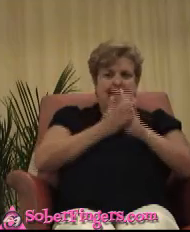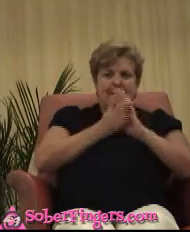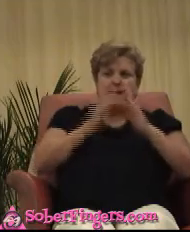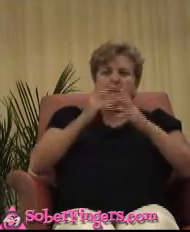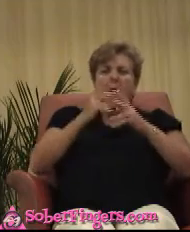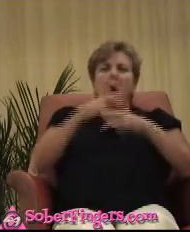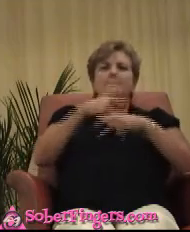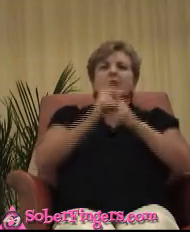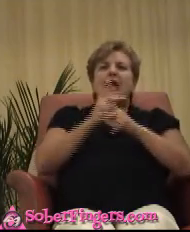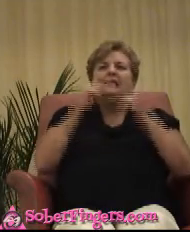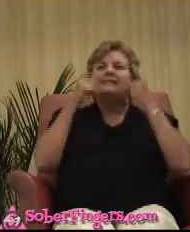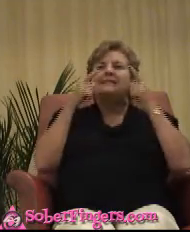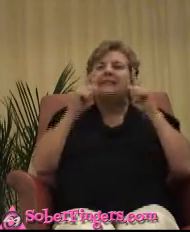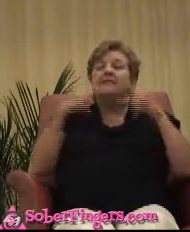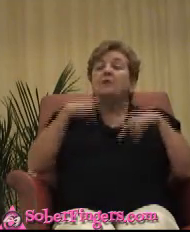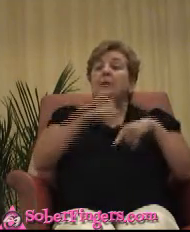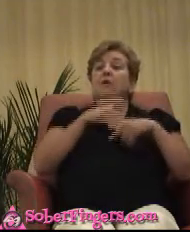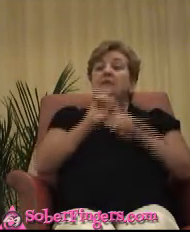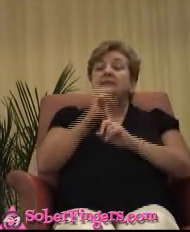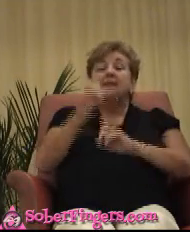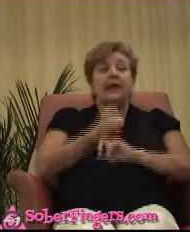I sat there and I thought, well, I'm the one who gave him all the information.